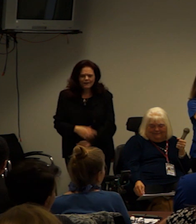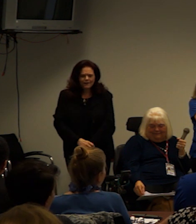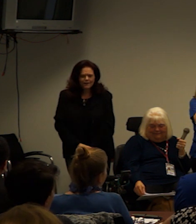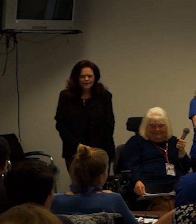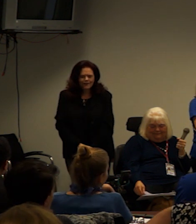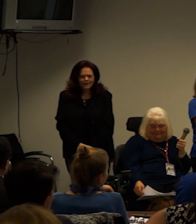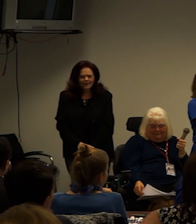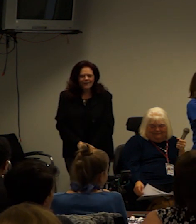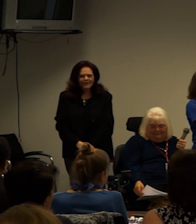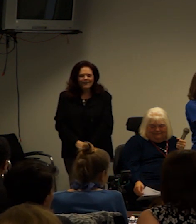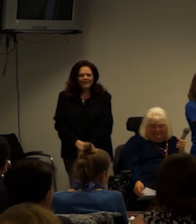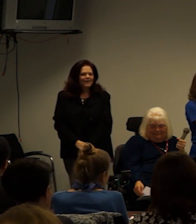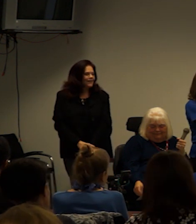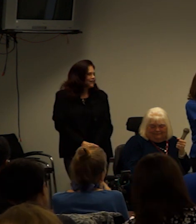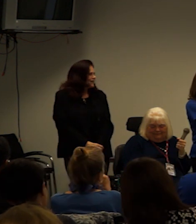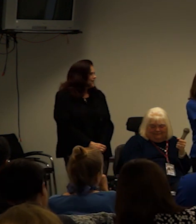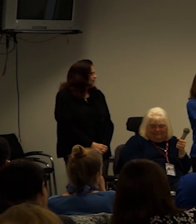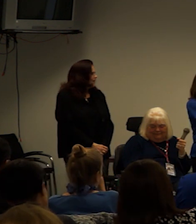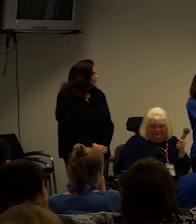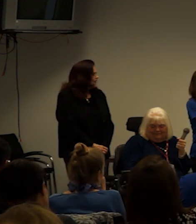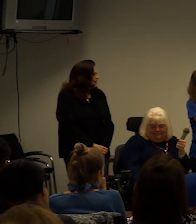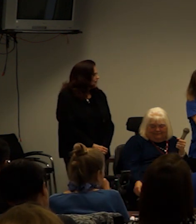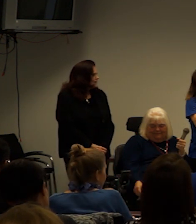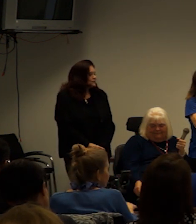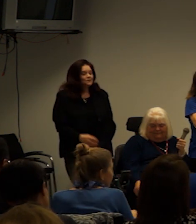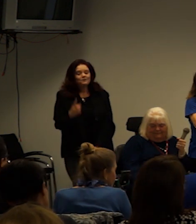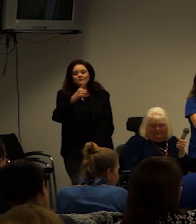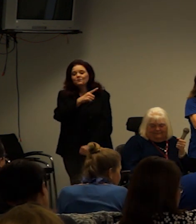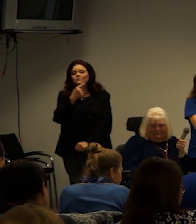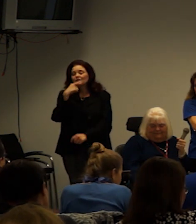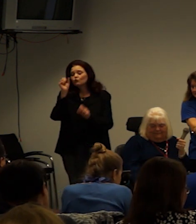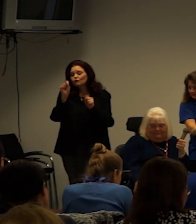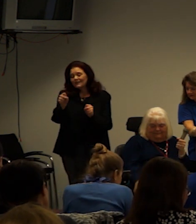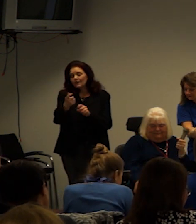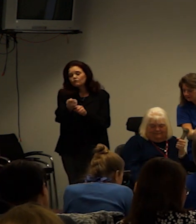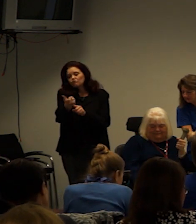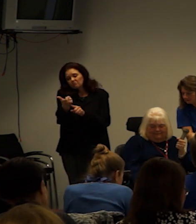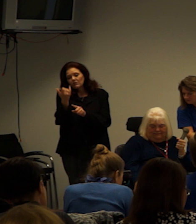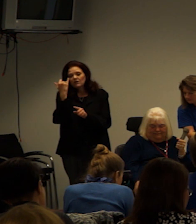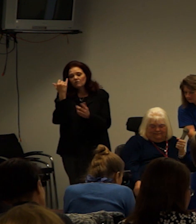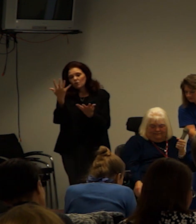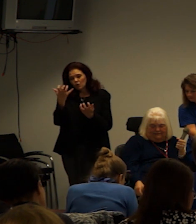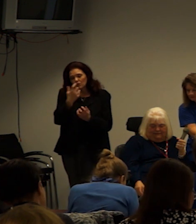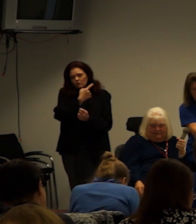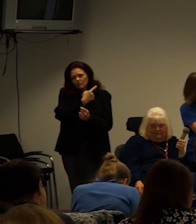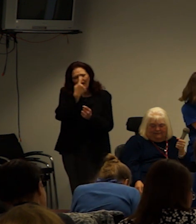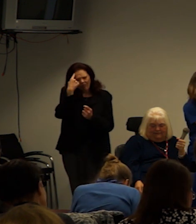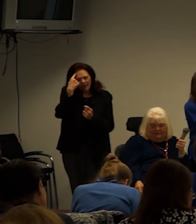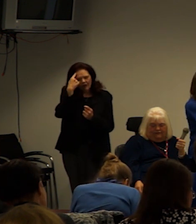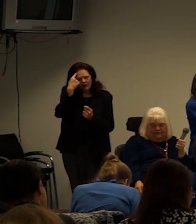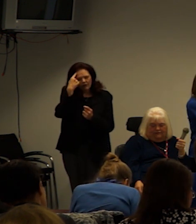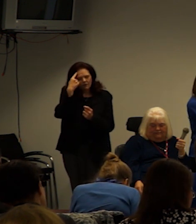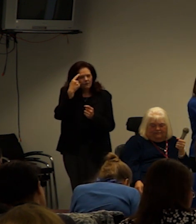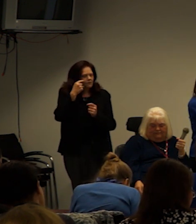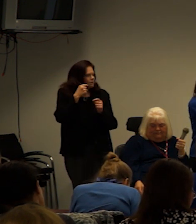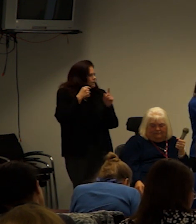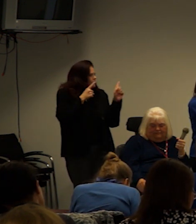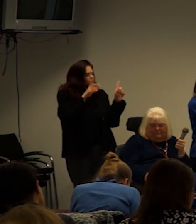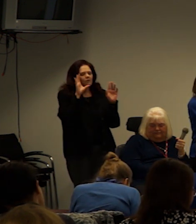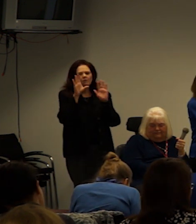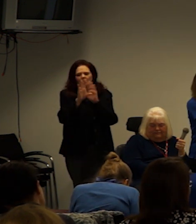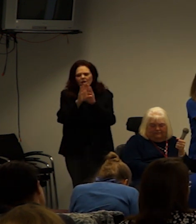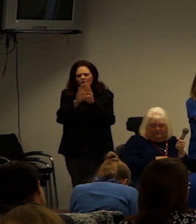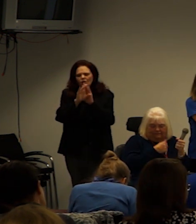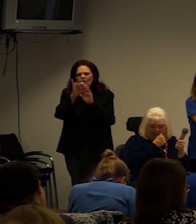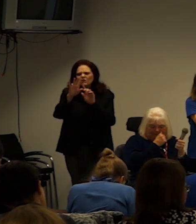next slide, but it's coming up. This slide can be left out, I believe. This slide. This is a picture of